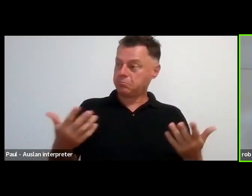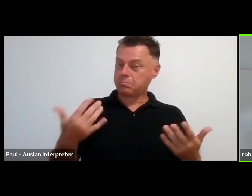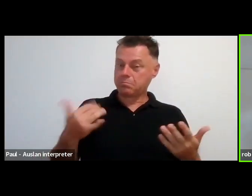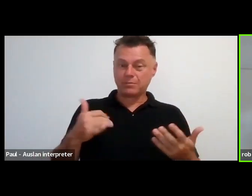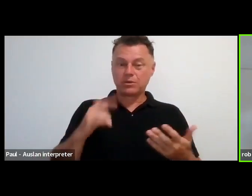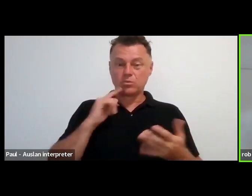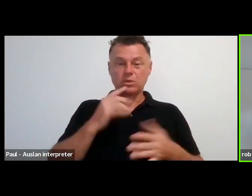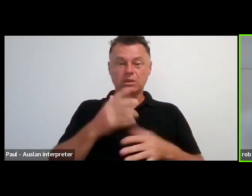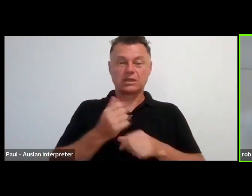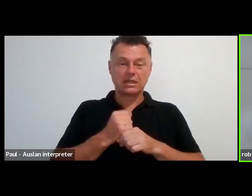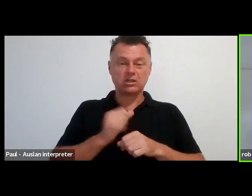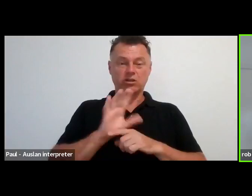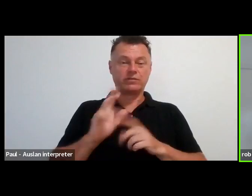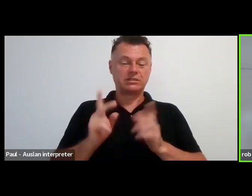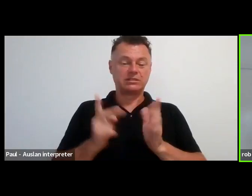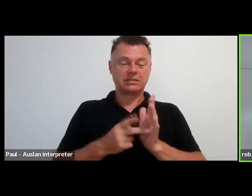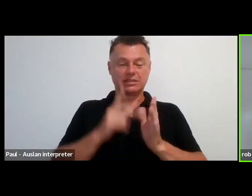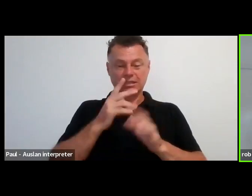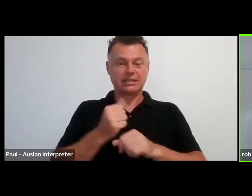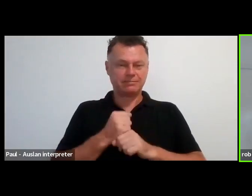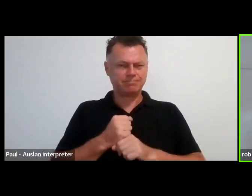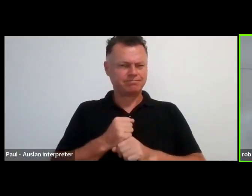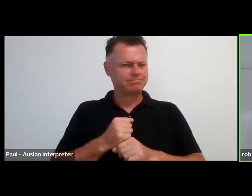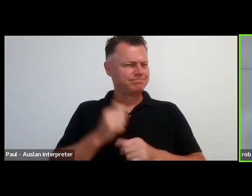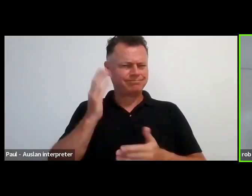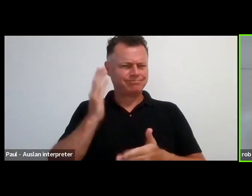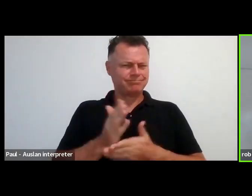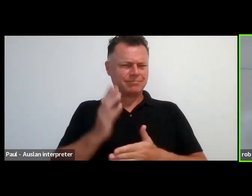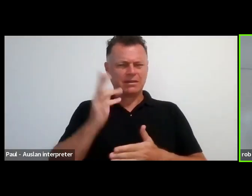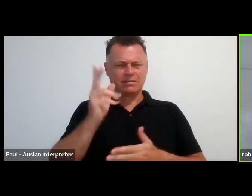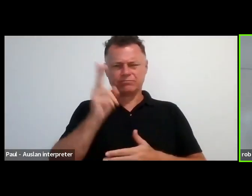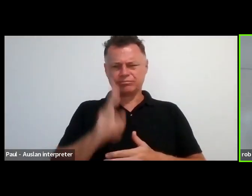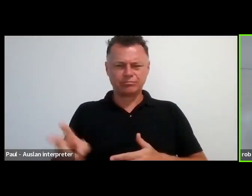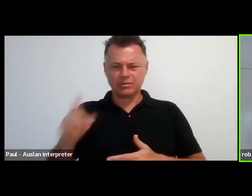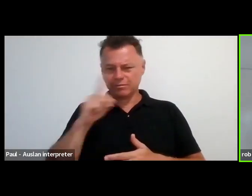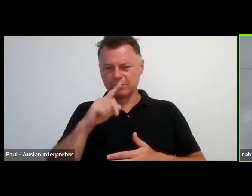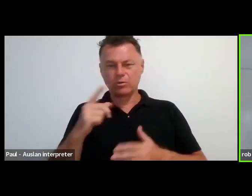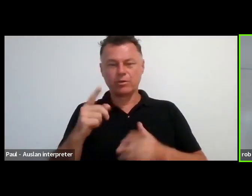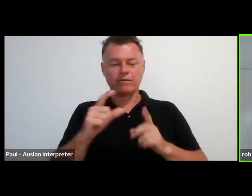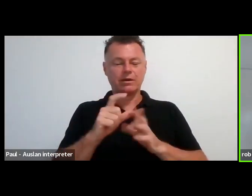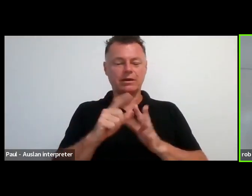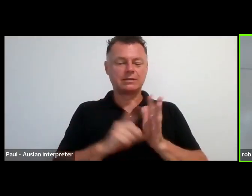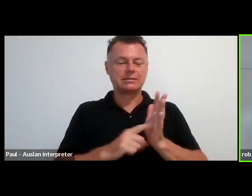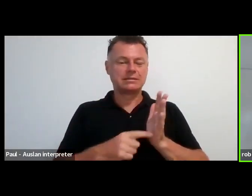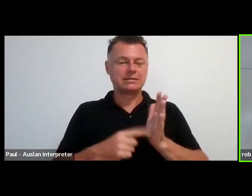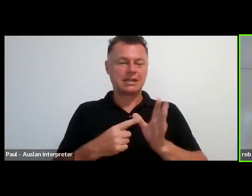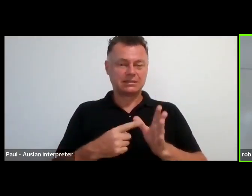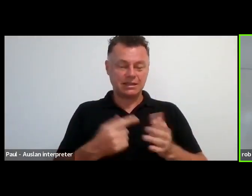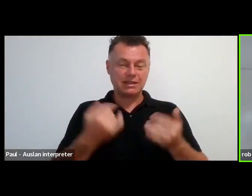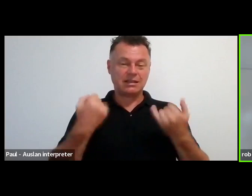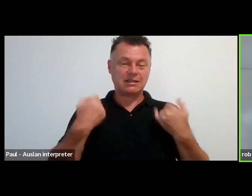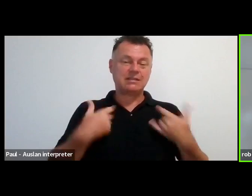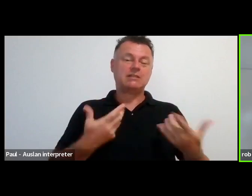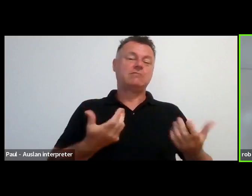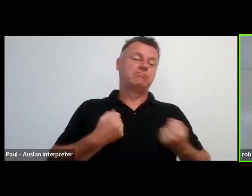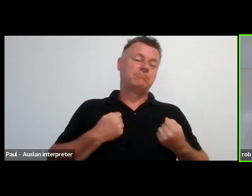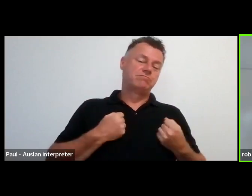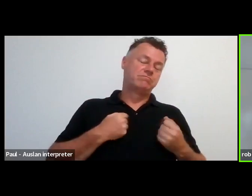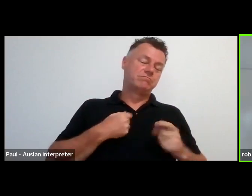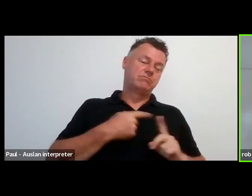susceptible to catch COVID again. And we have definitely seen this with people who had Delta and then have actually contracted